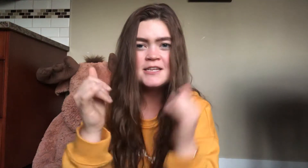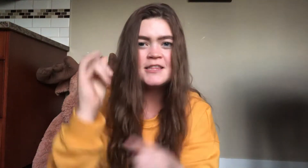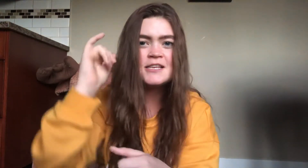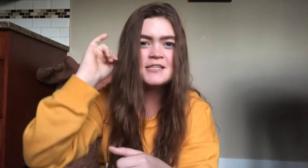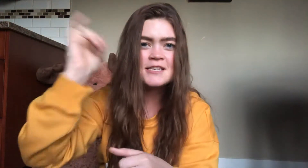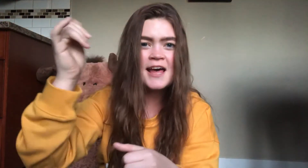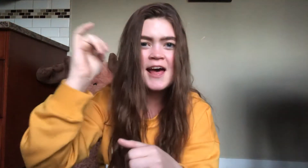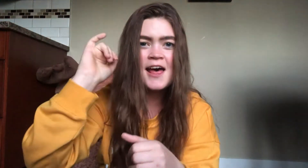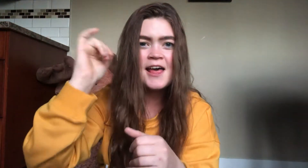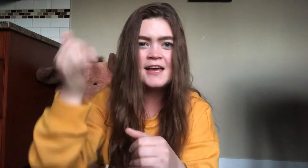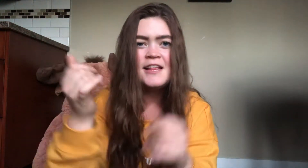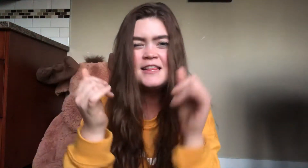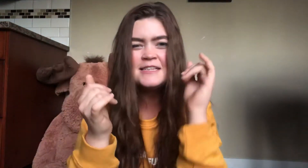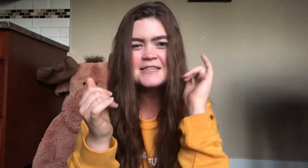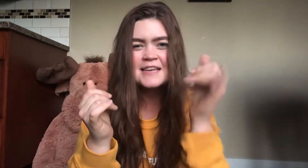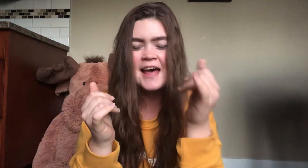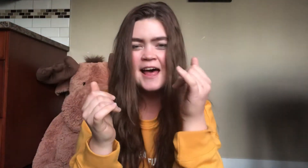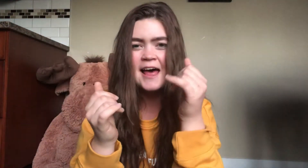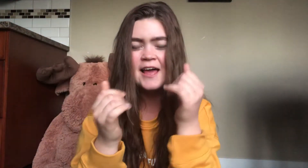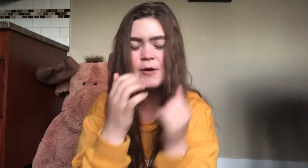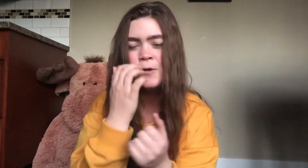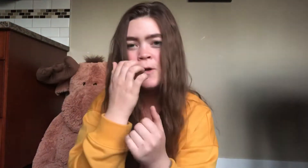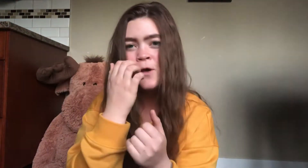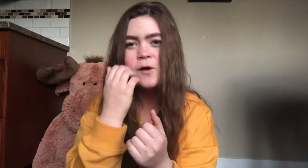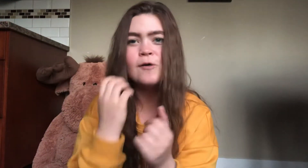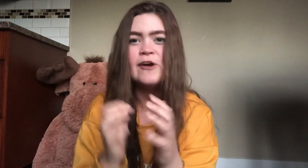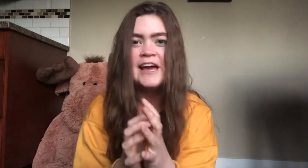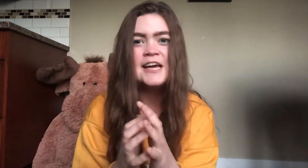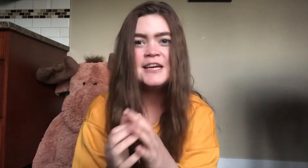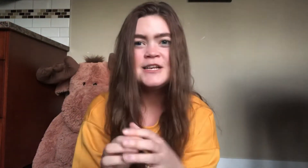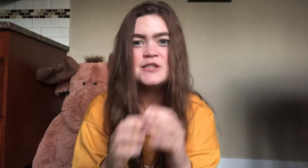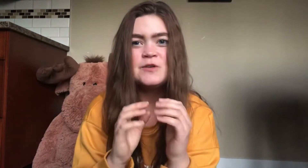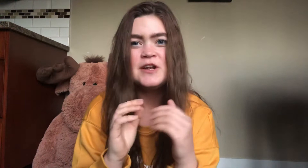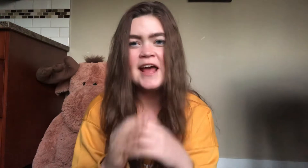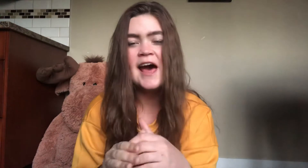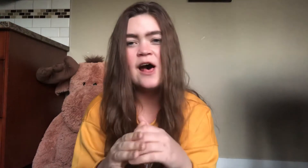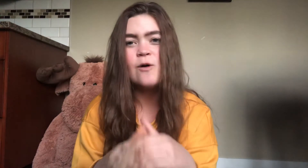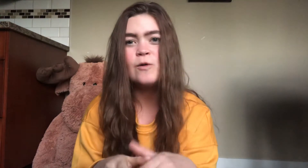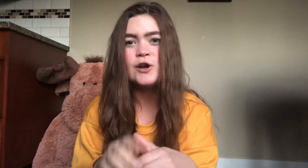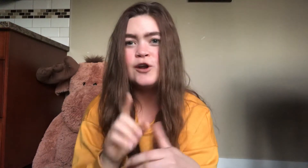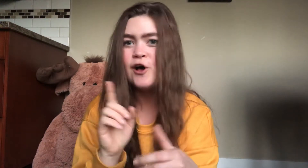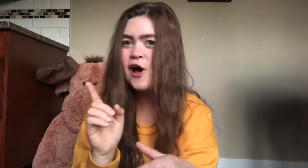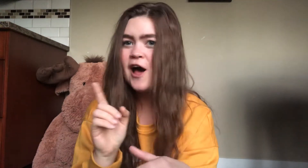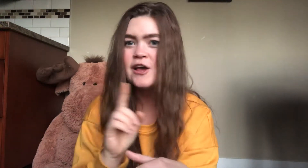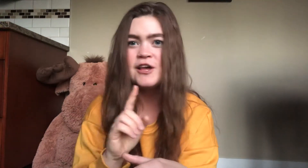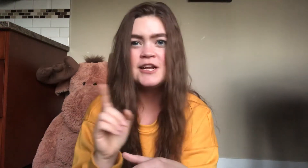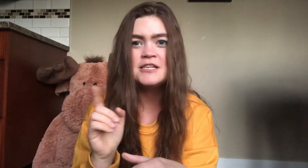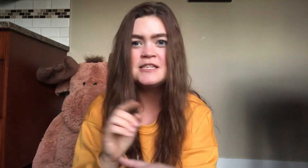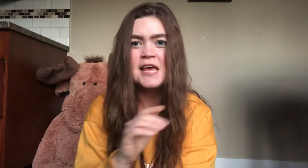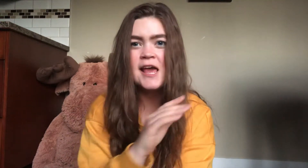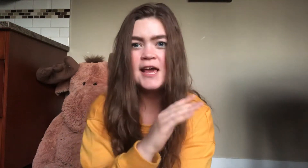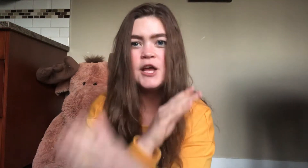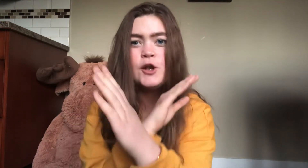the sky, in the sky. All right, so now we're not gonna say